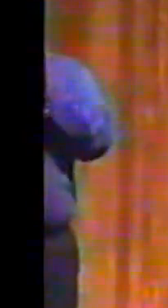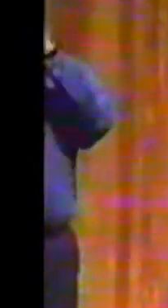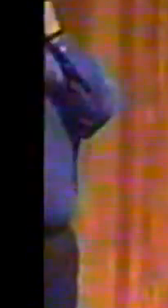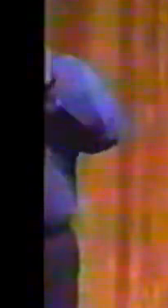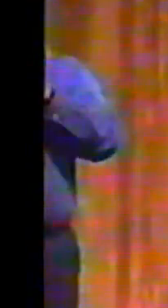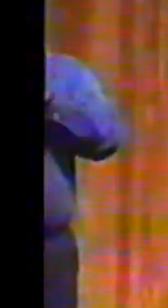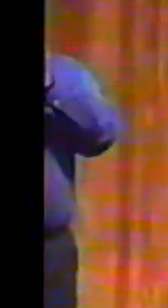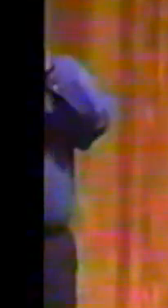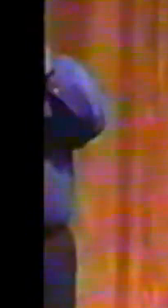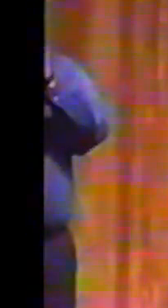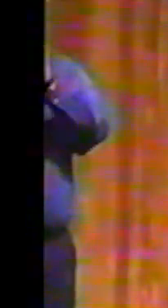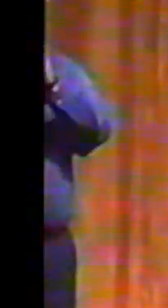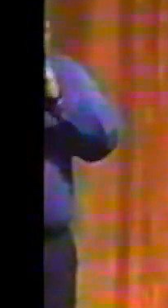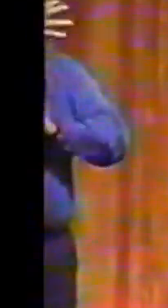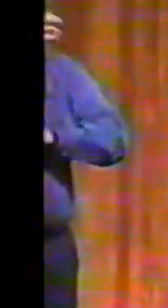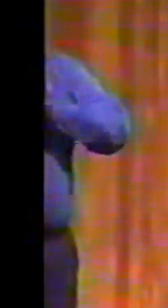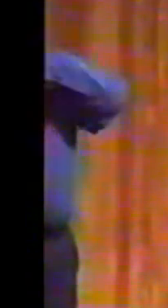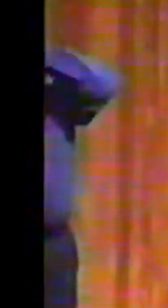them.